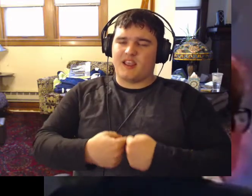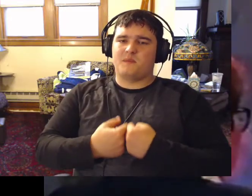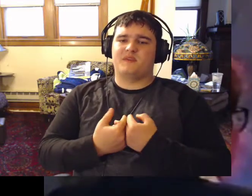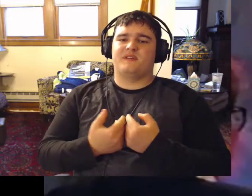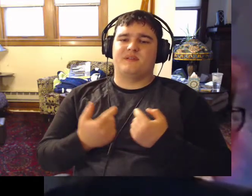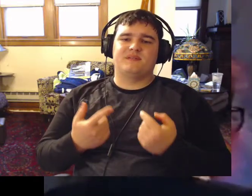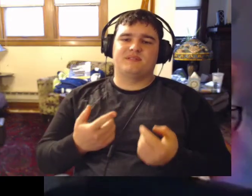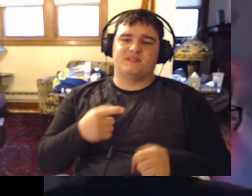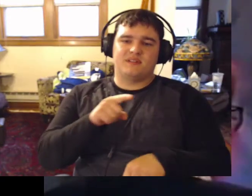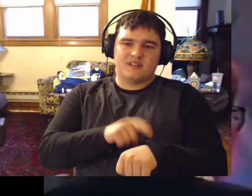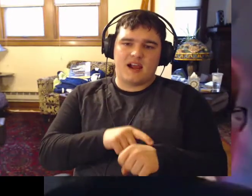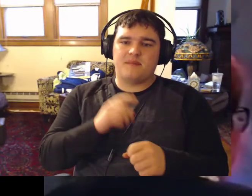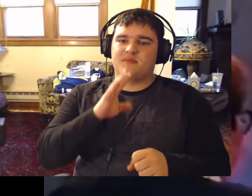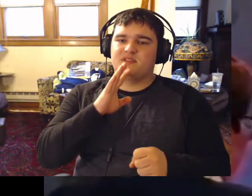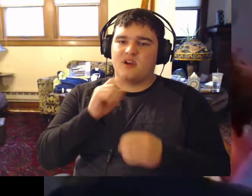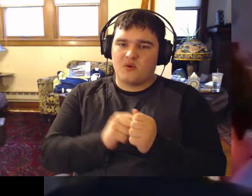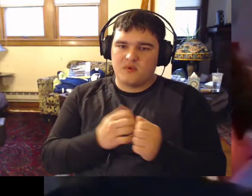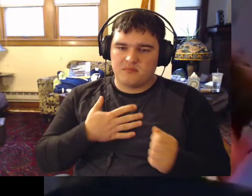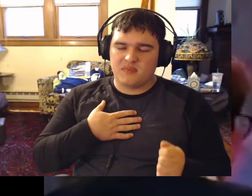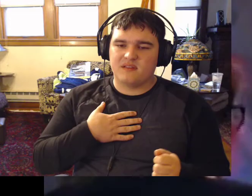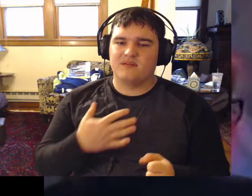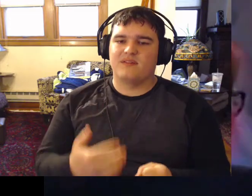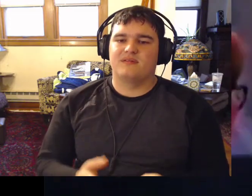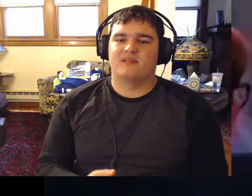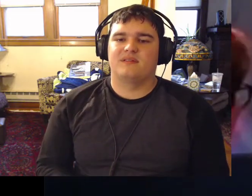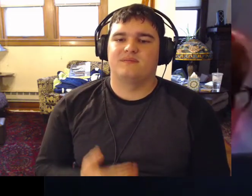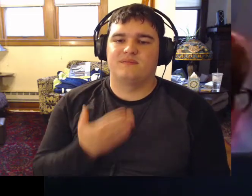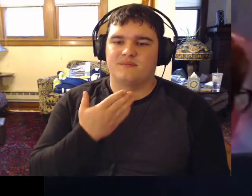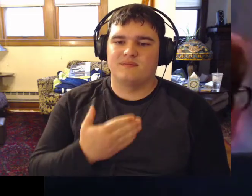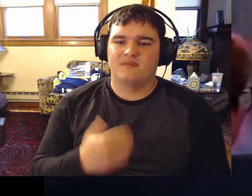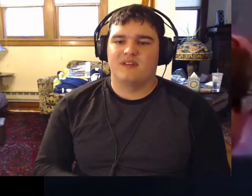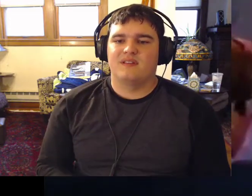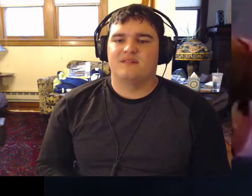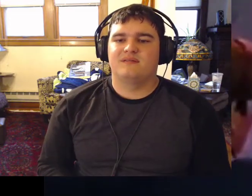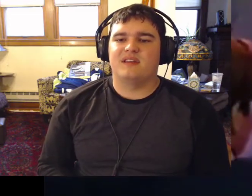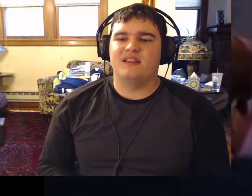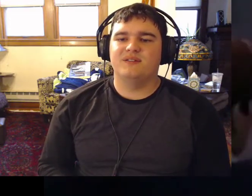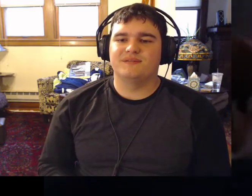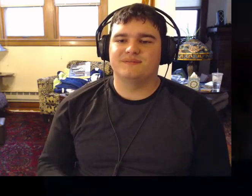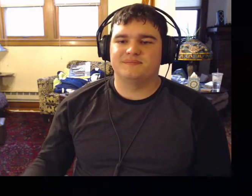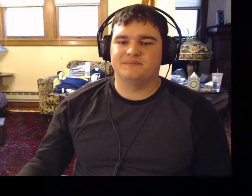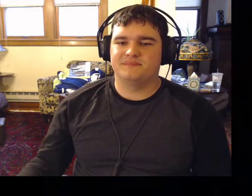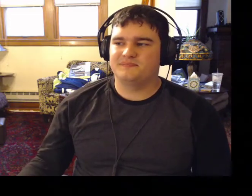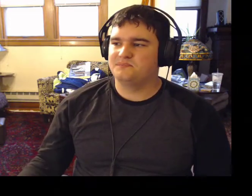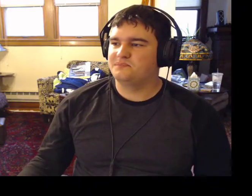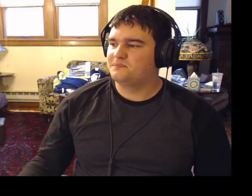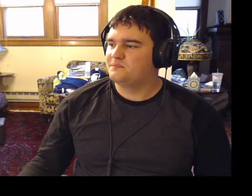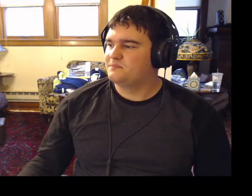talk with me. Thank you. Thank you.